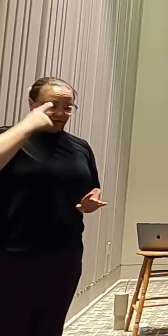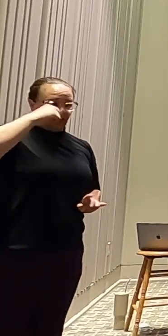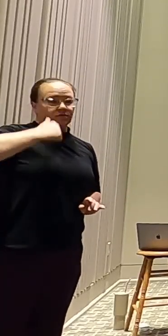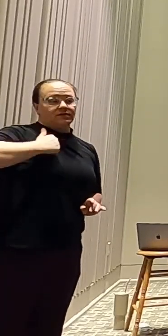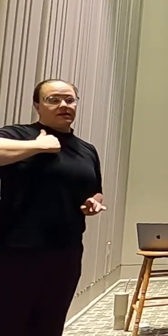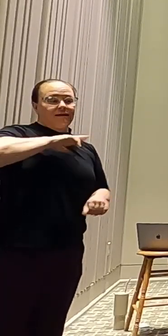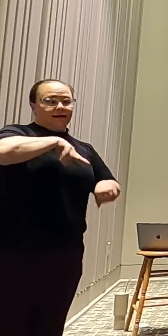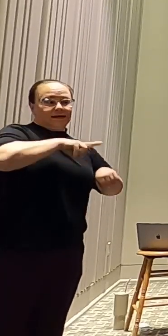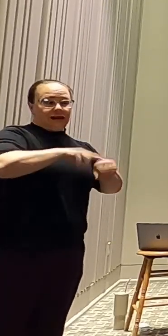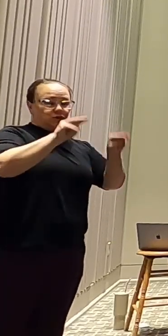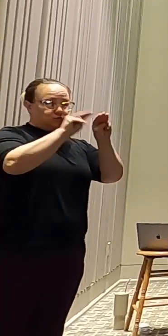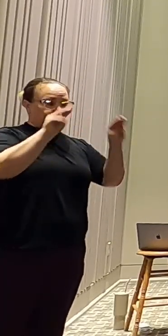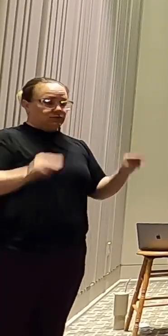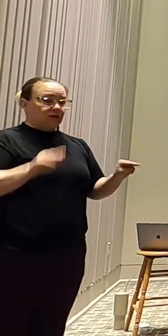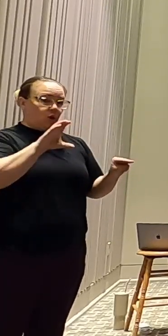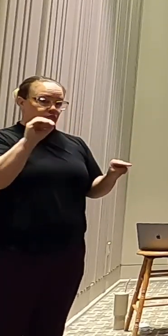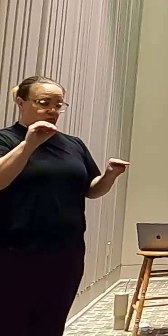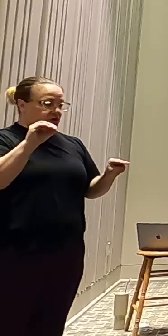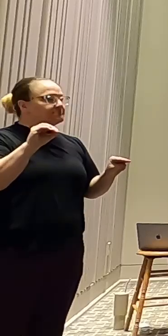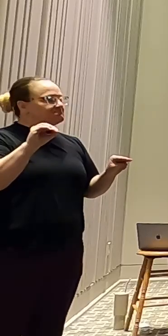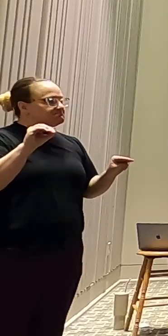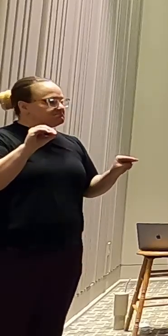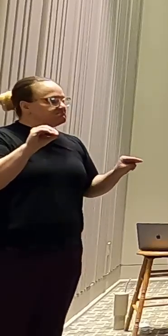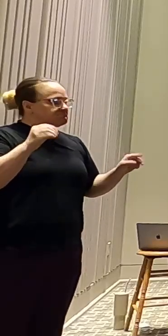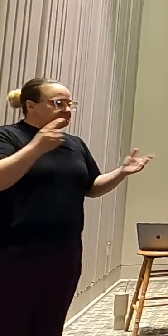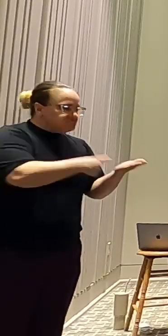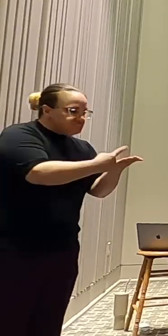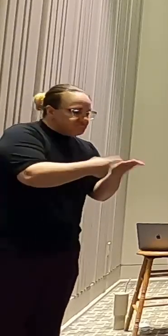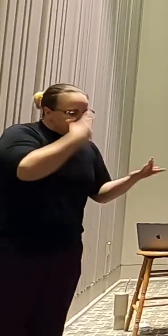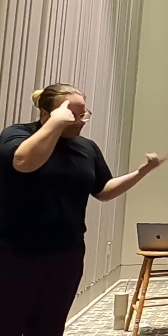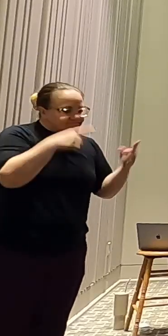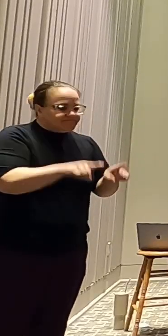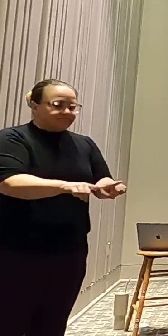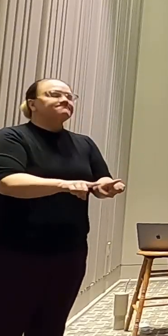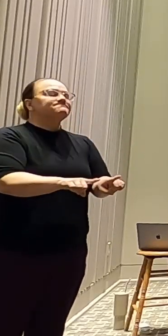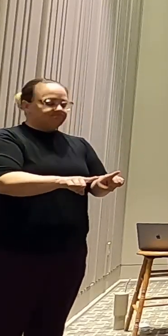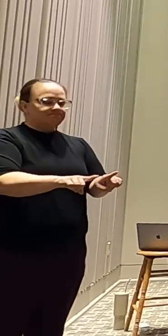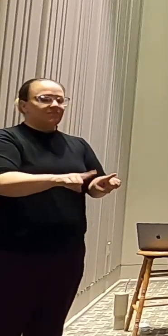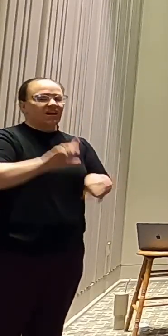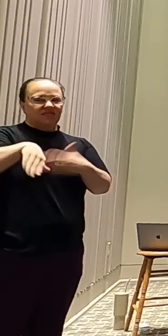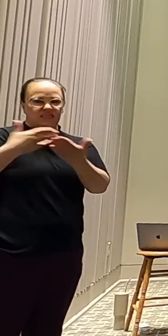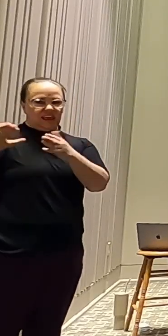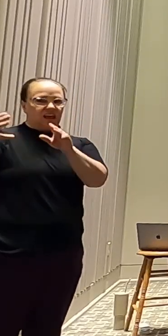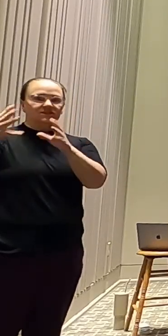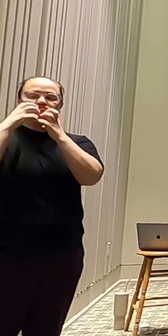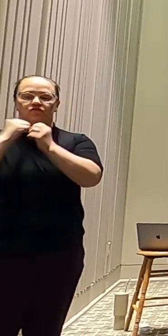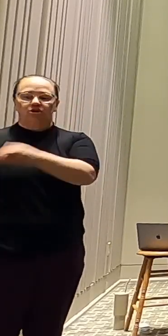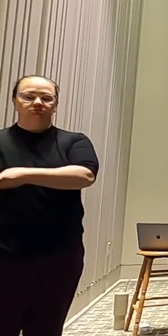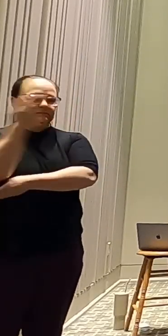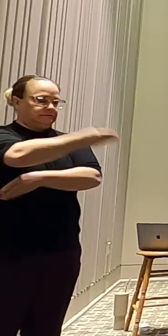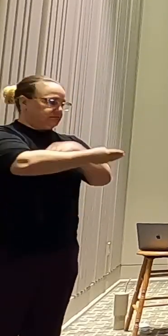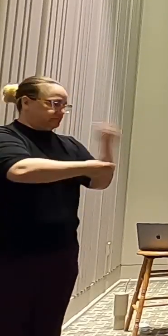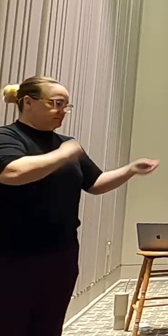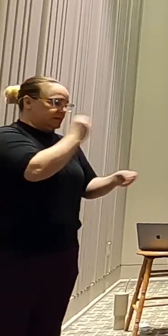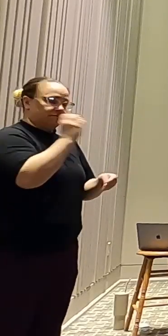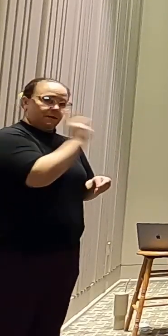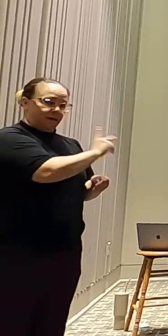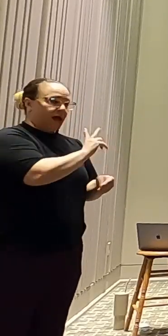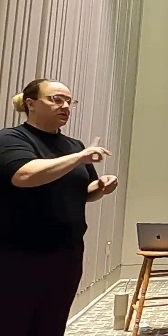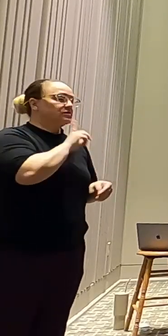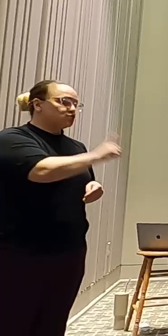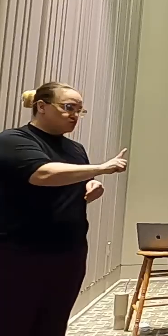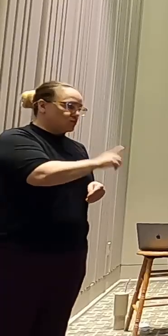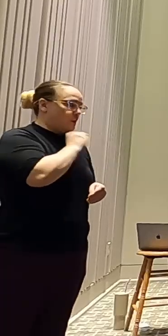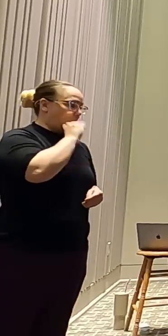Canadian National Museums Corporation eventually agreed, and the process began for the return of these treasures to their rightful home. As part of